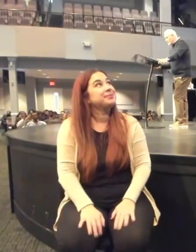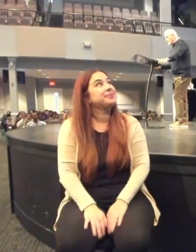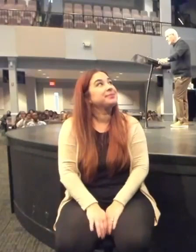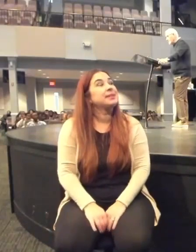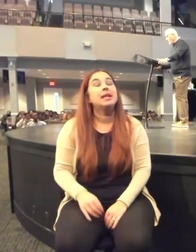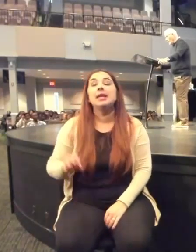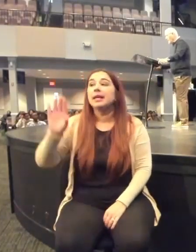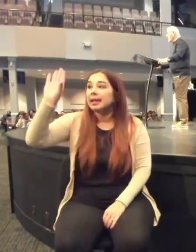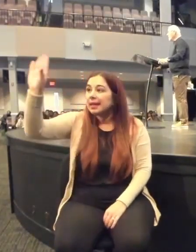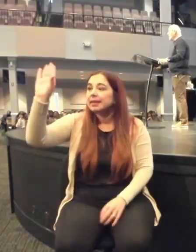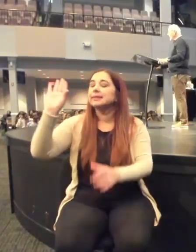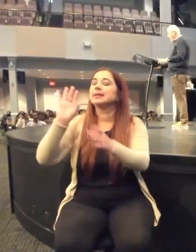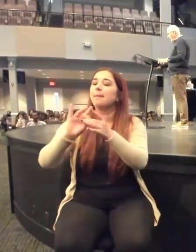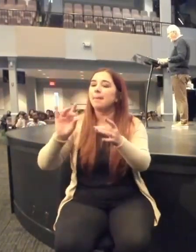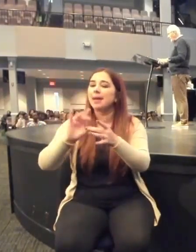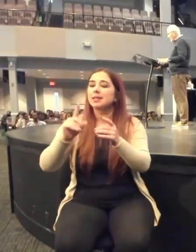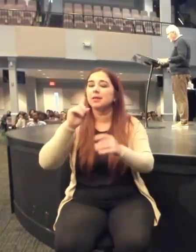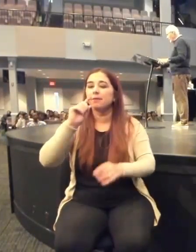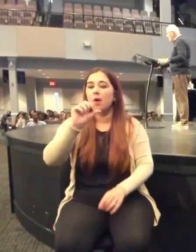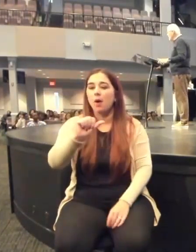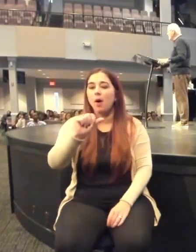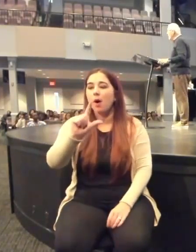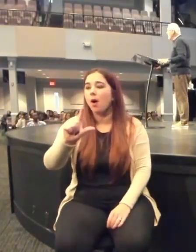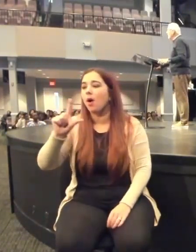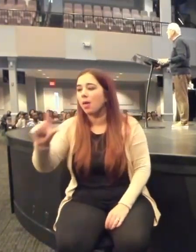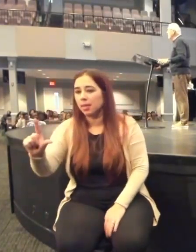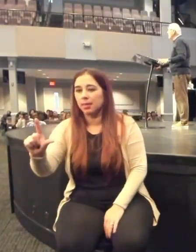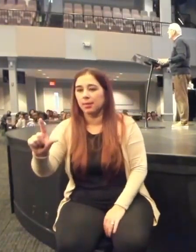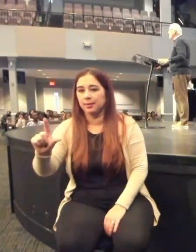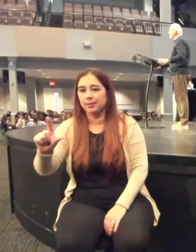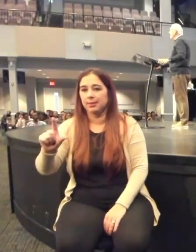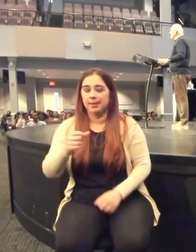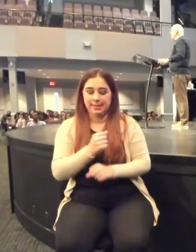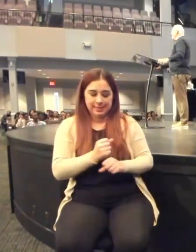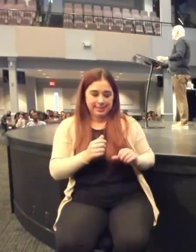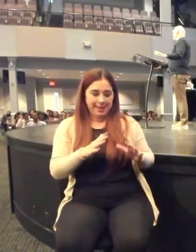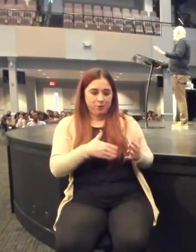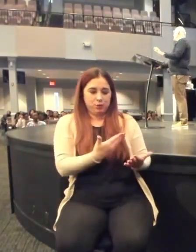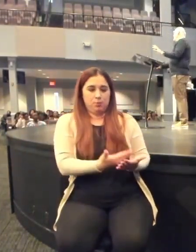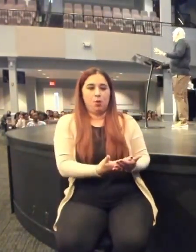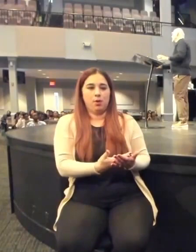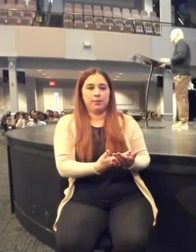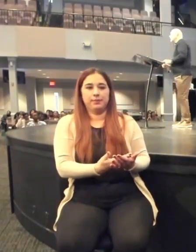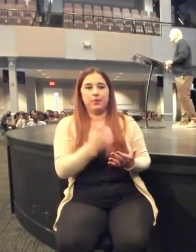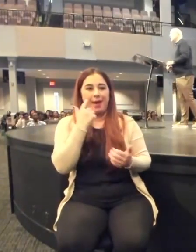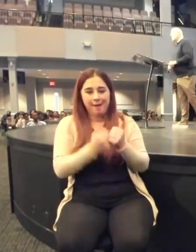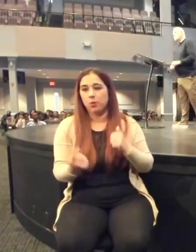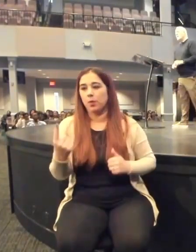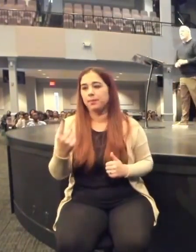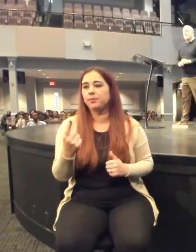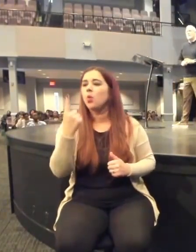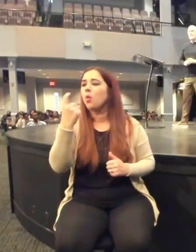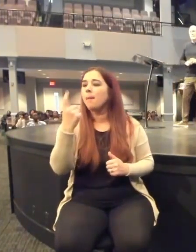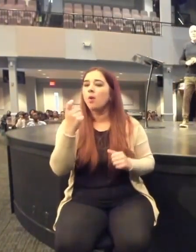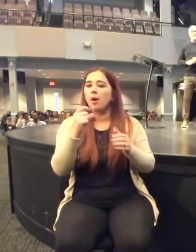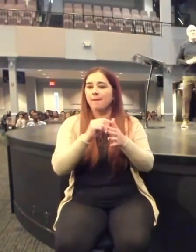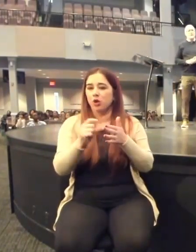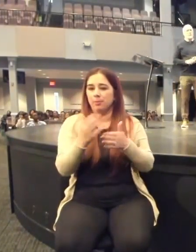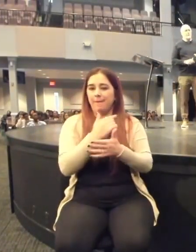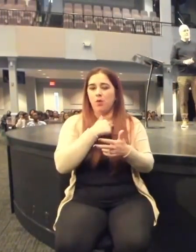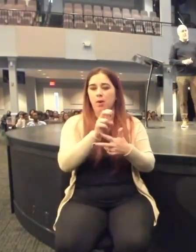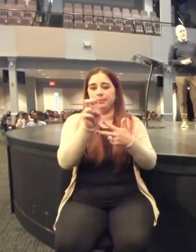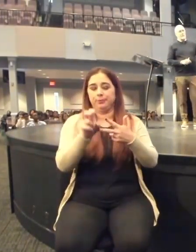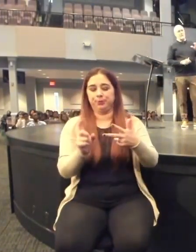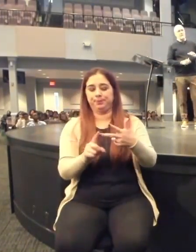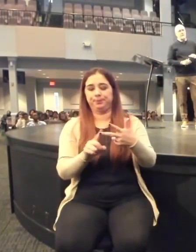His message is for all. The Savior has been born. I'm going to give you one other verse here before we go to our third point